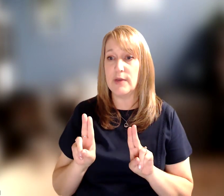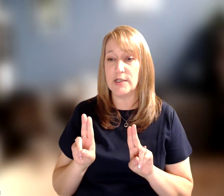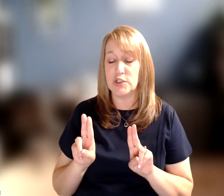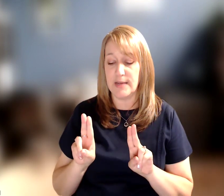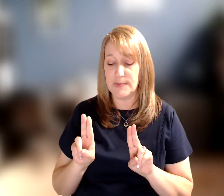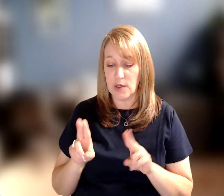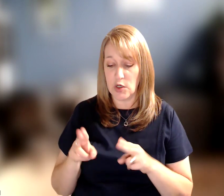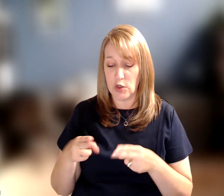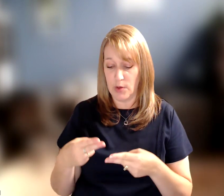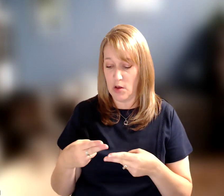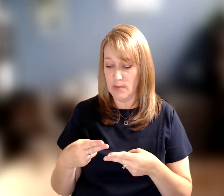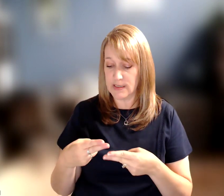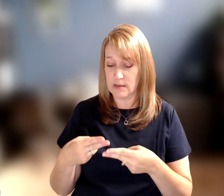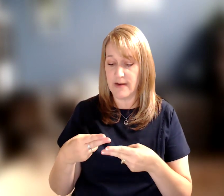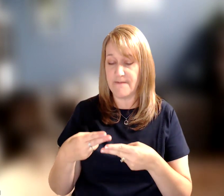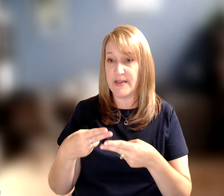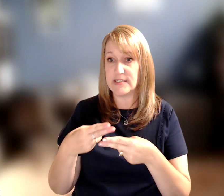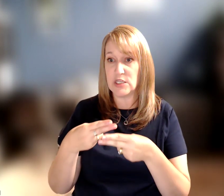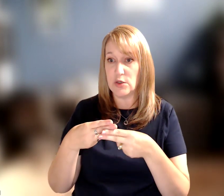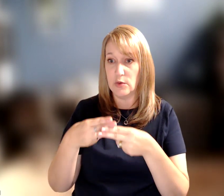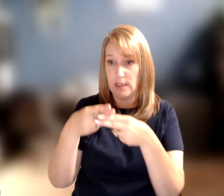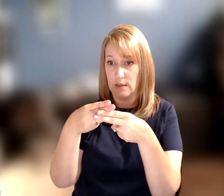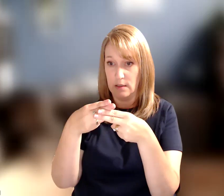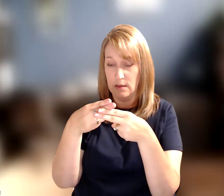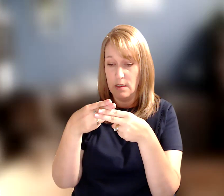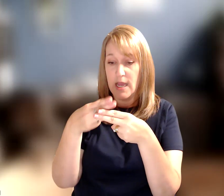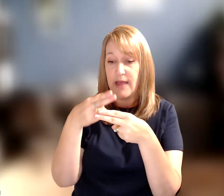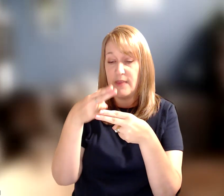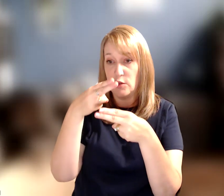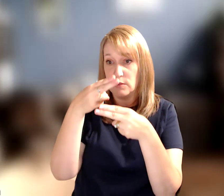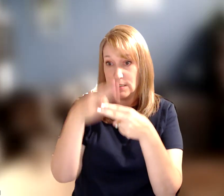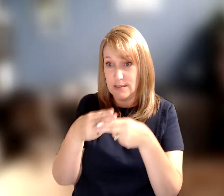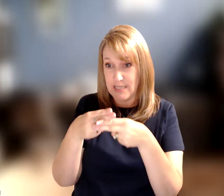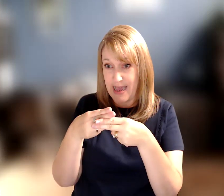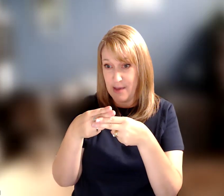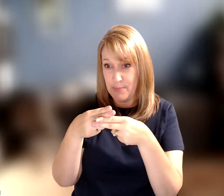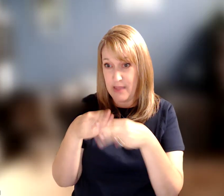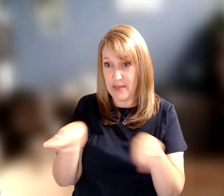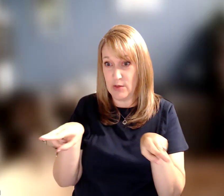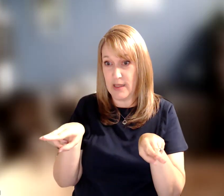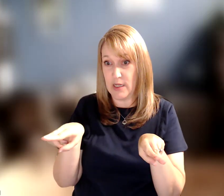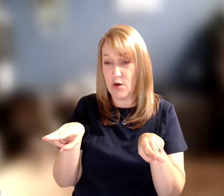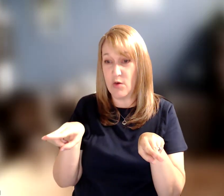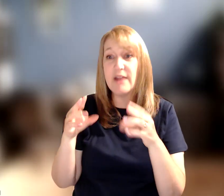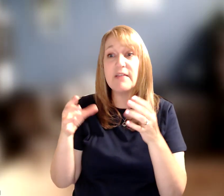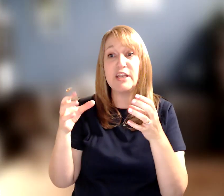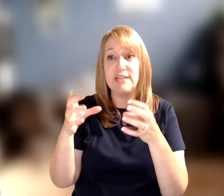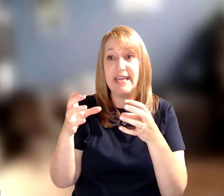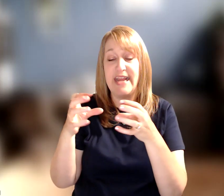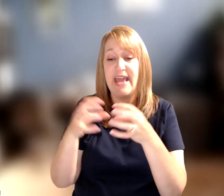hand shapes. Your palms kind of face you here, and then you tap and then you let it go. Kind of like you take an egg